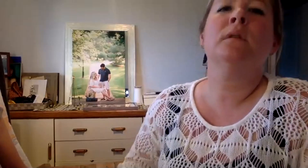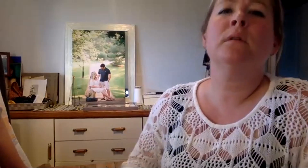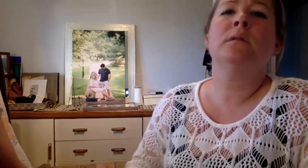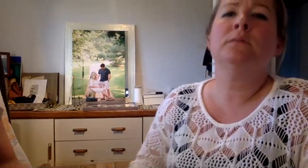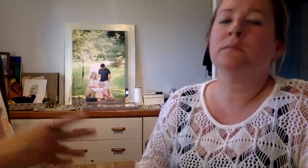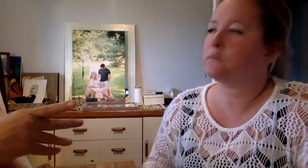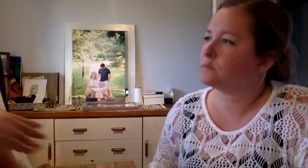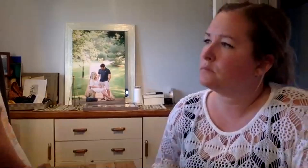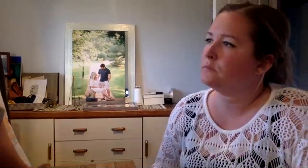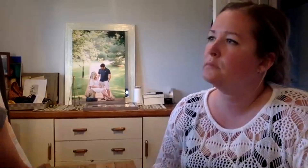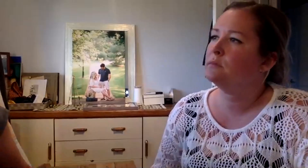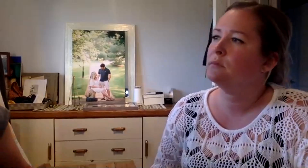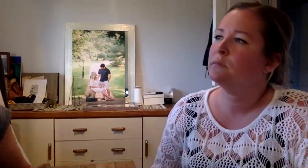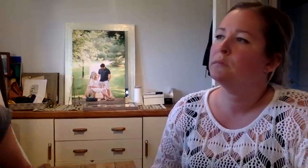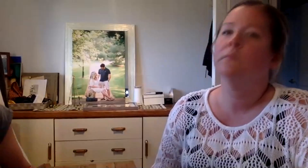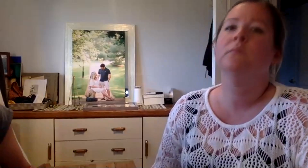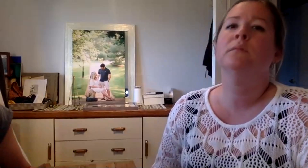issues.